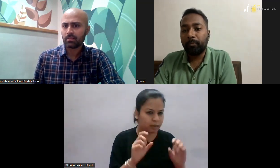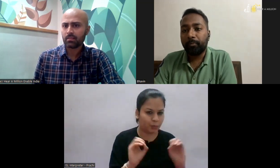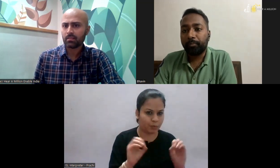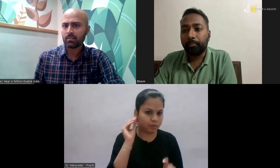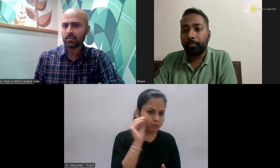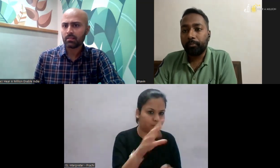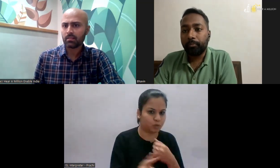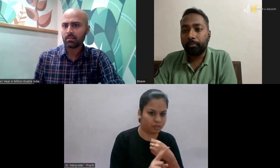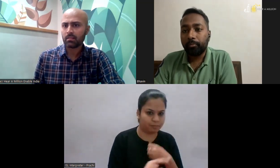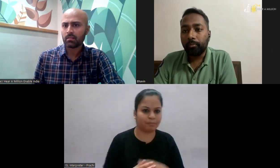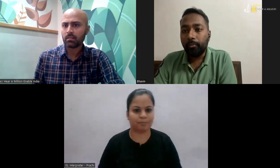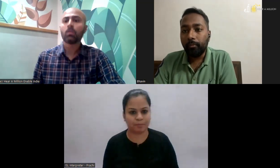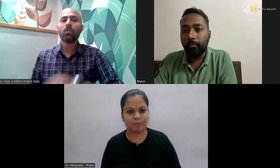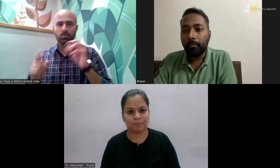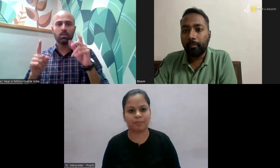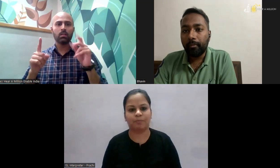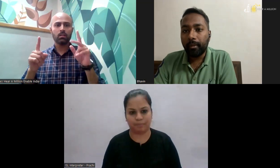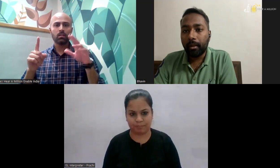So